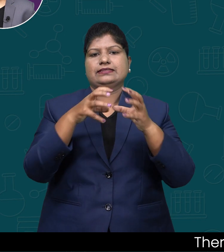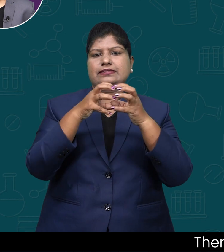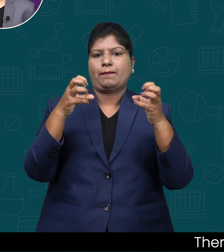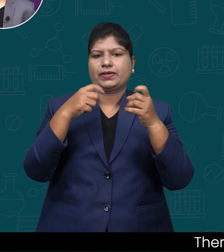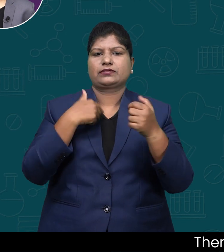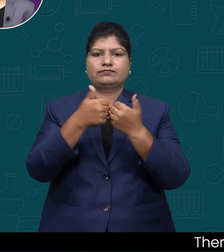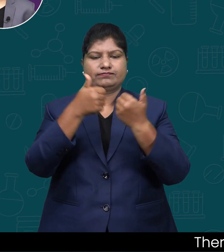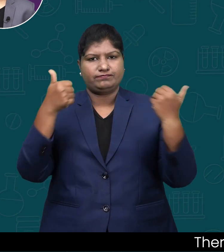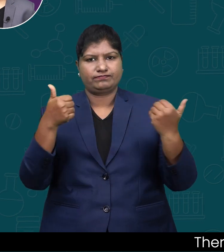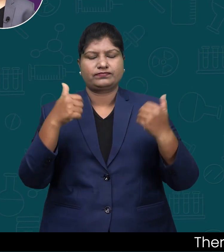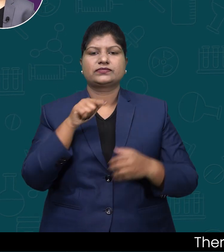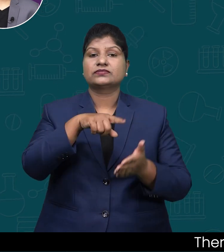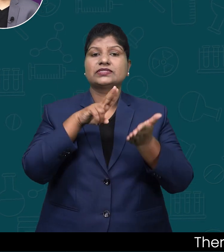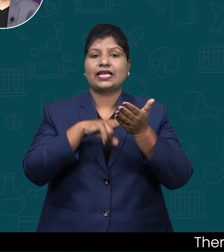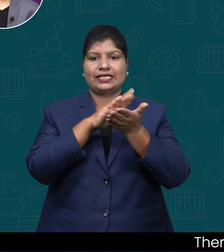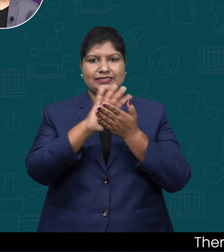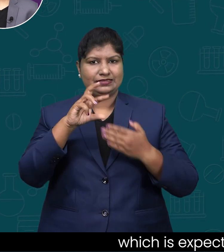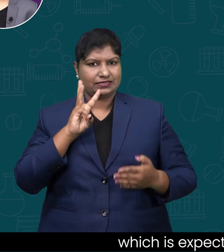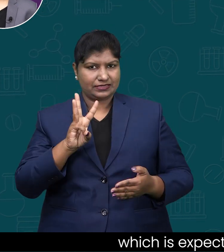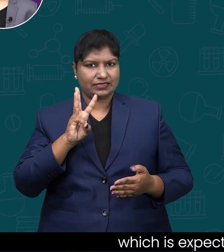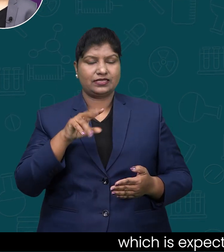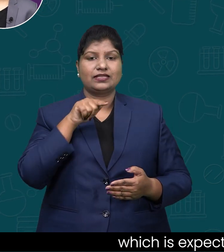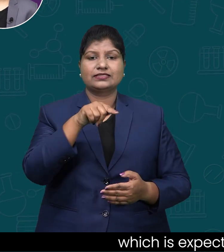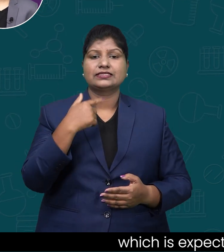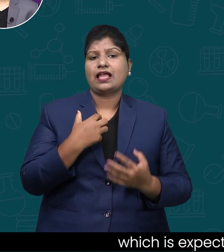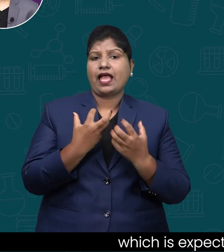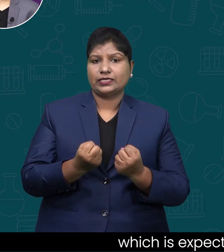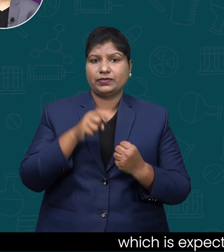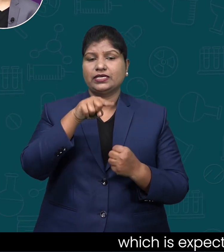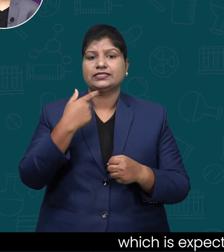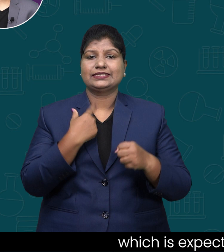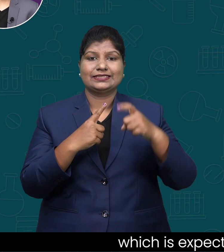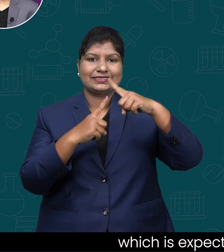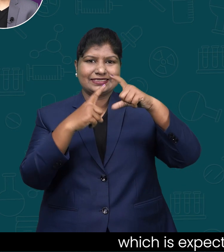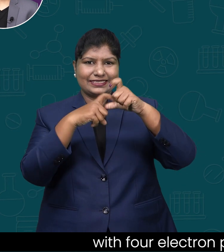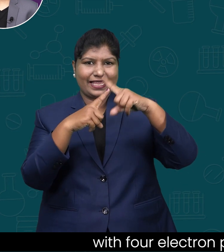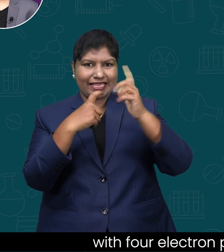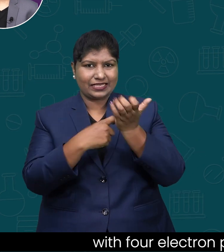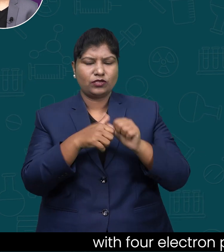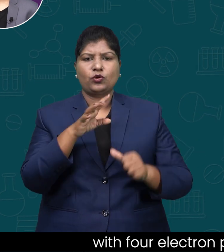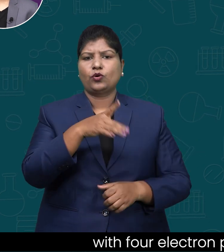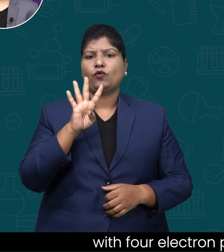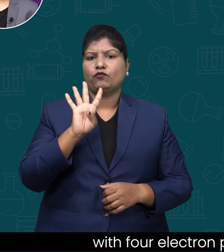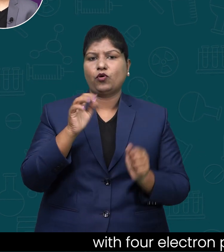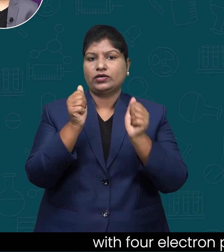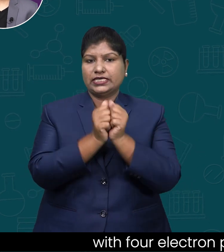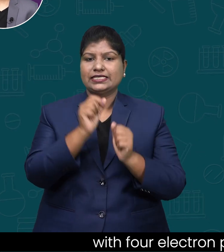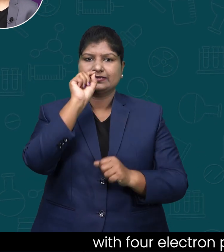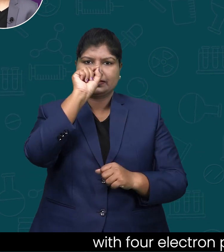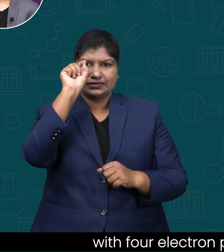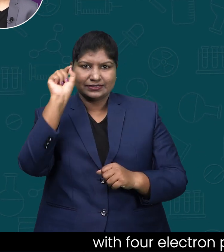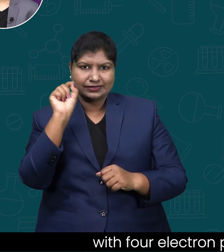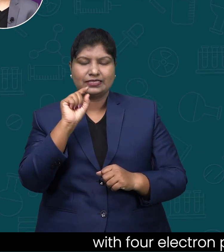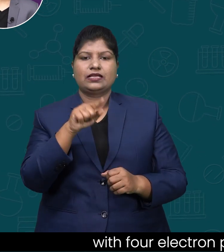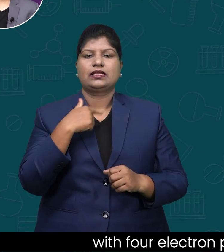therefore, NH3, which is expected to be a tetrahedral with 4 electron pairs in